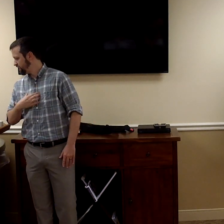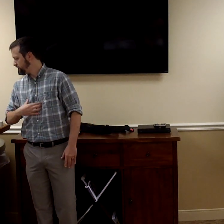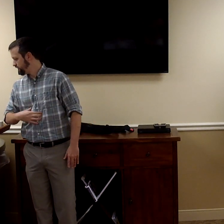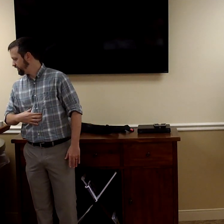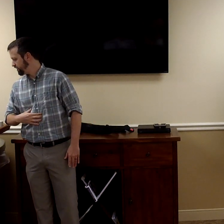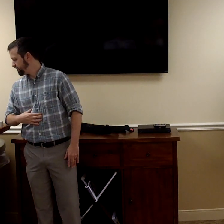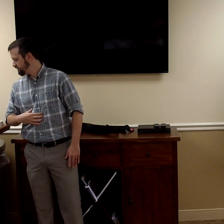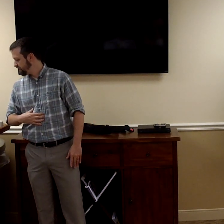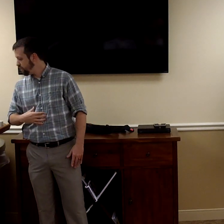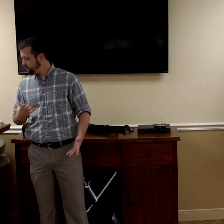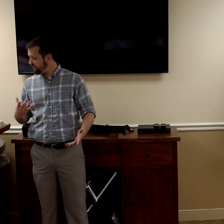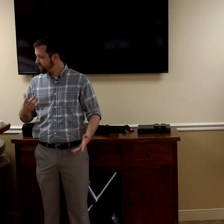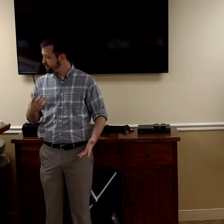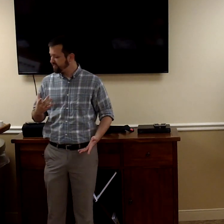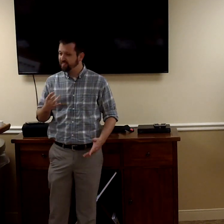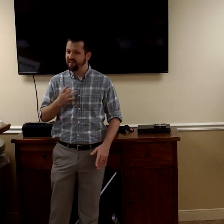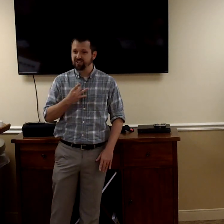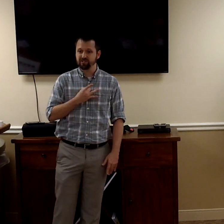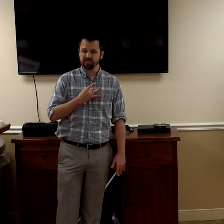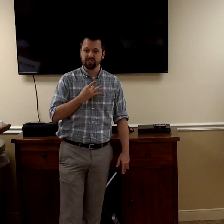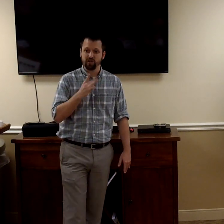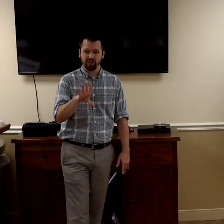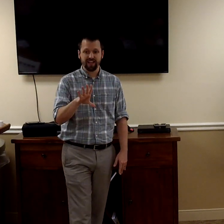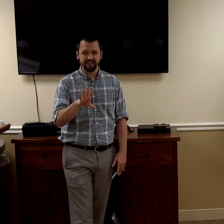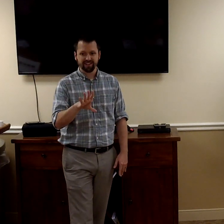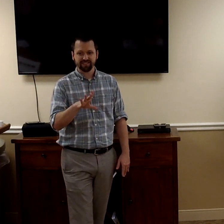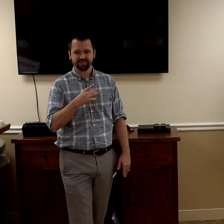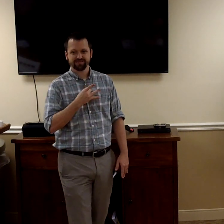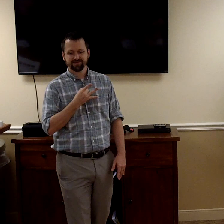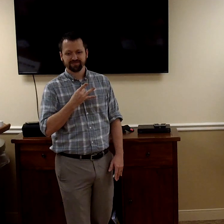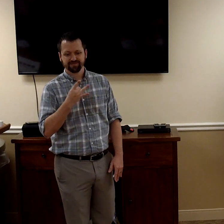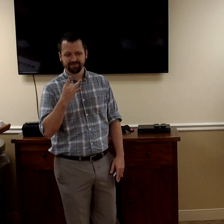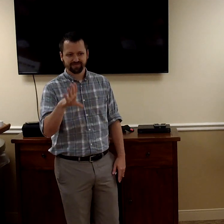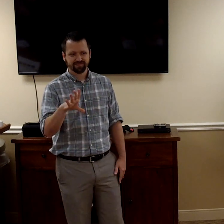Hungry. Oh, we already talked about these last two too. Don't like,